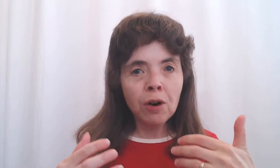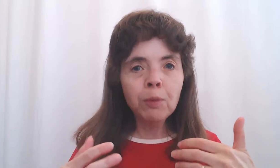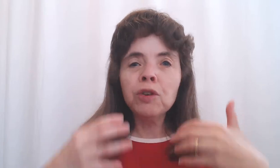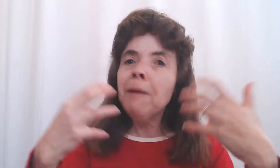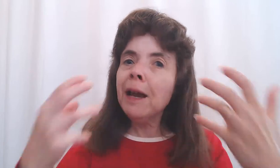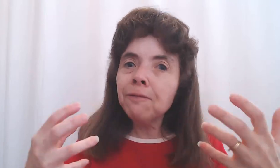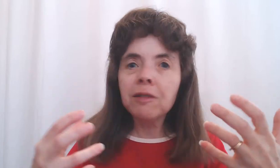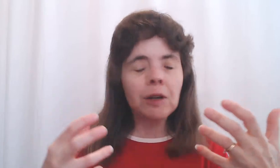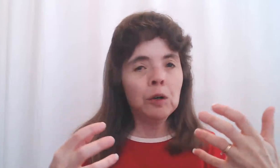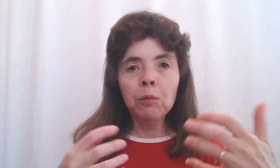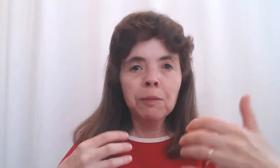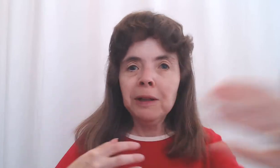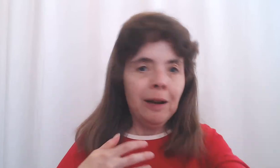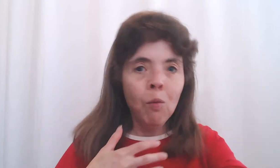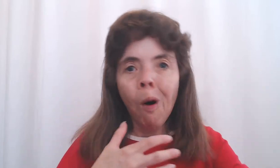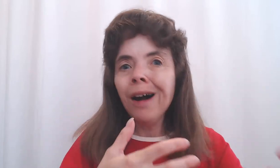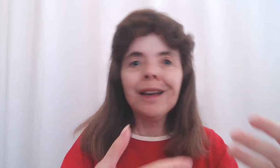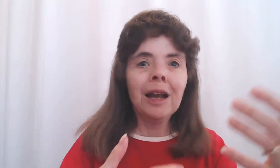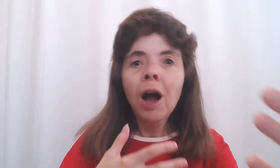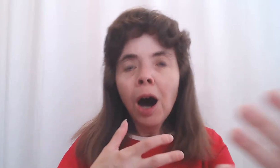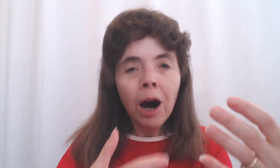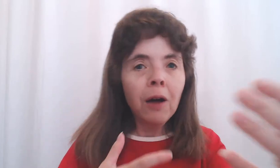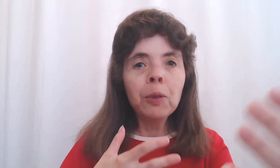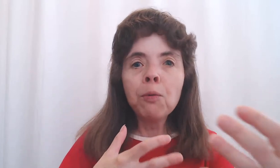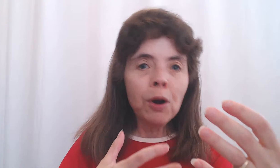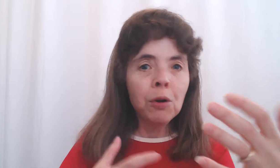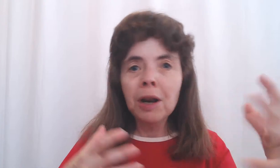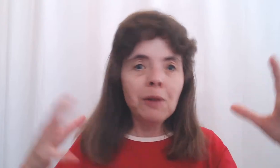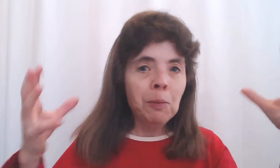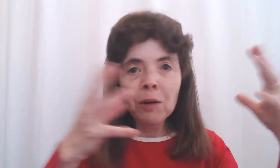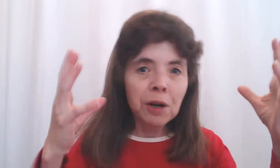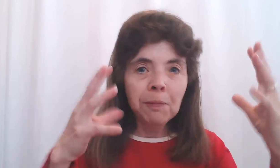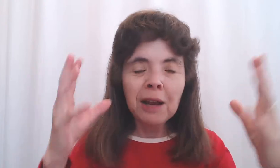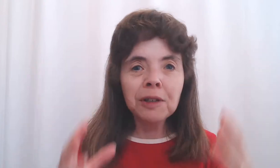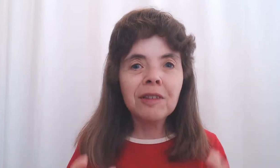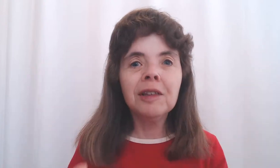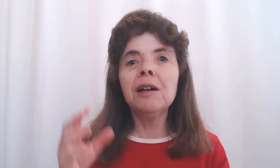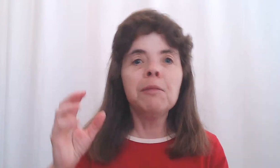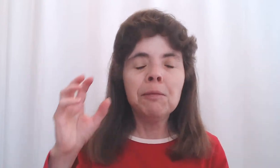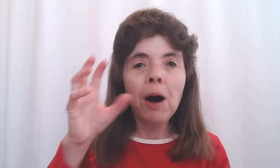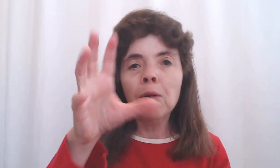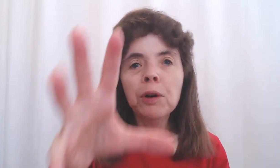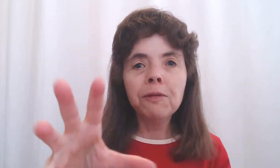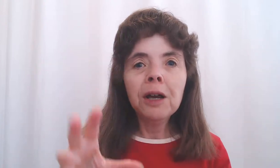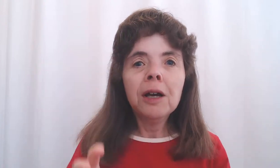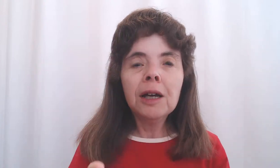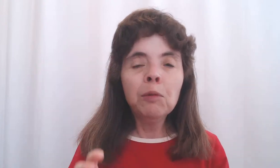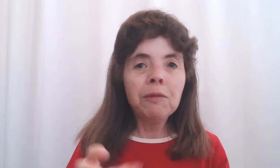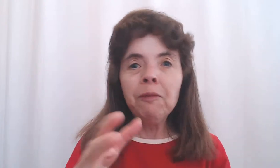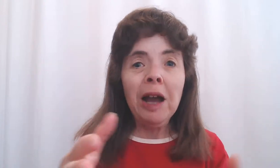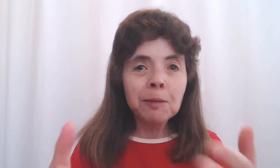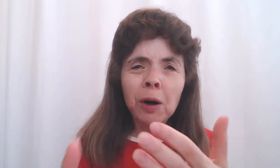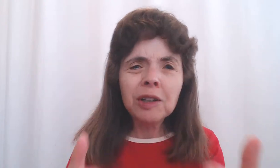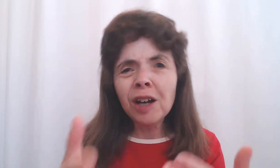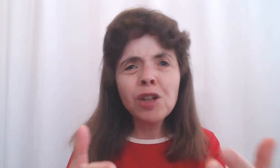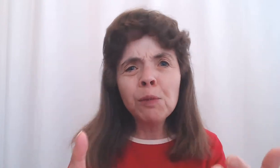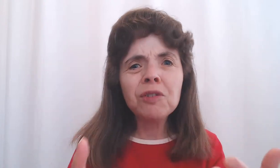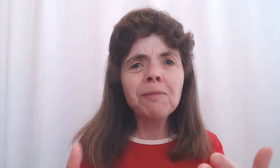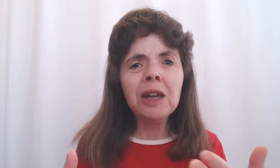trouble to make it physical. He would have been like walking on the road, and everybody would have been able to see him, and Paul would have, he would have invited Paul to touch him or something